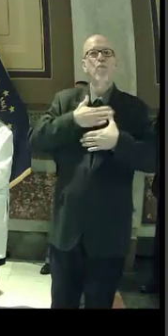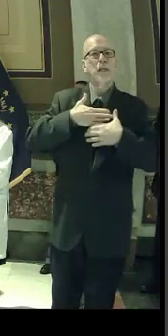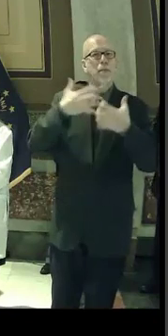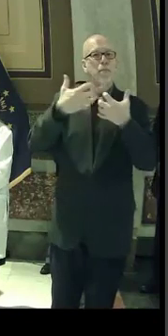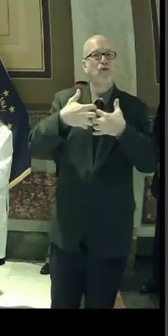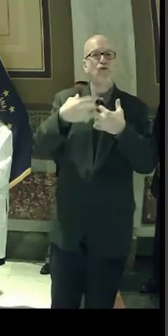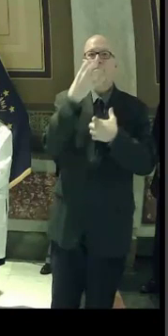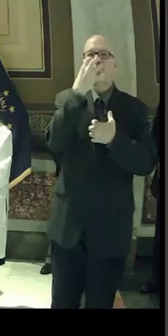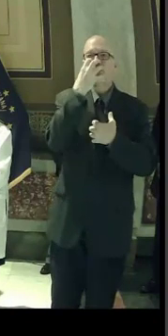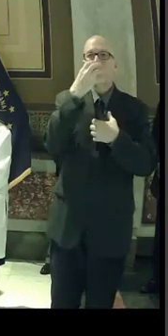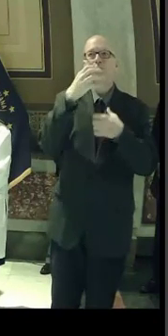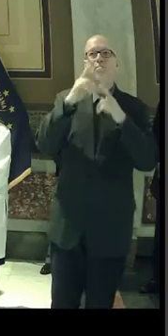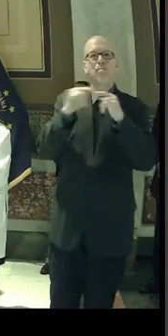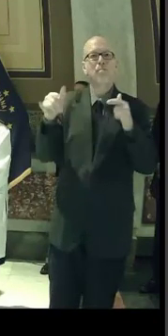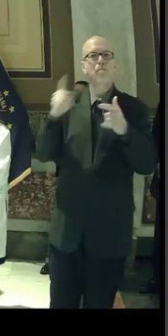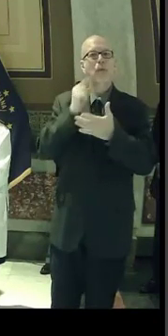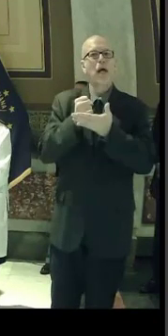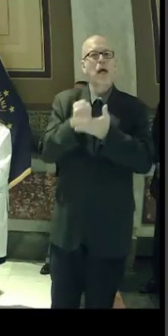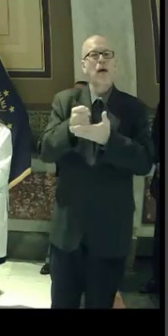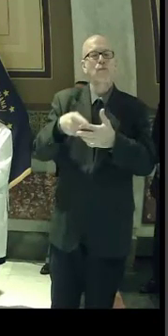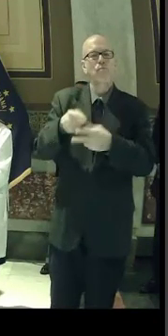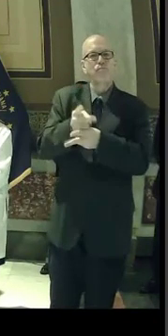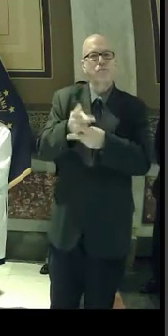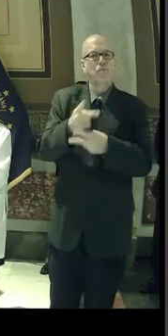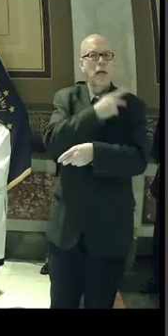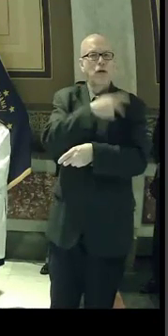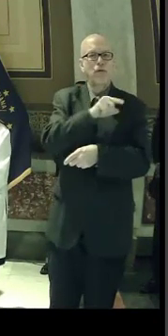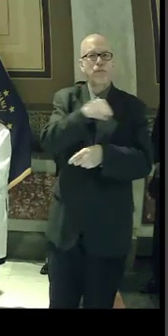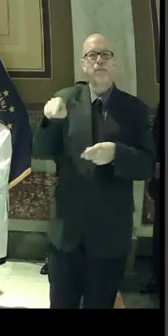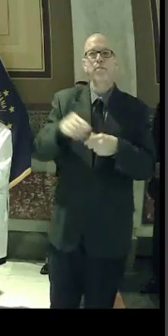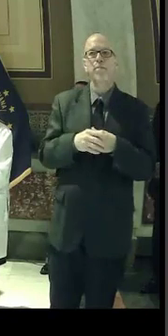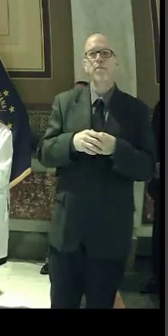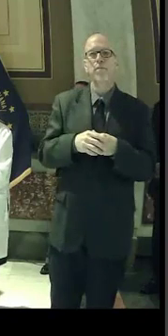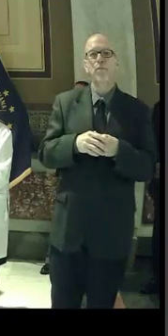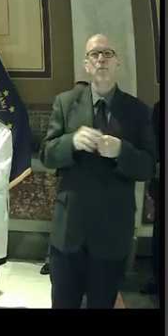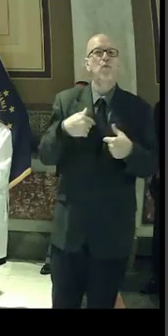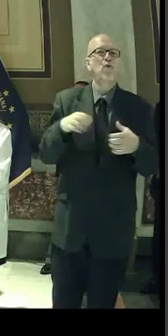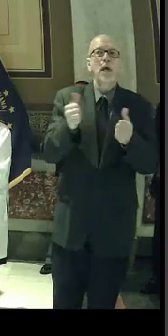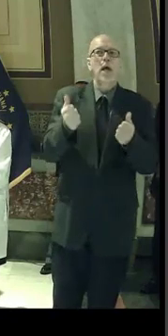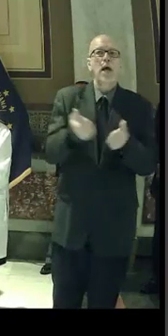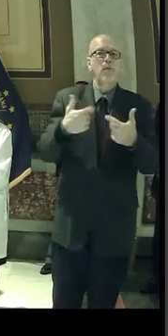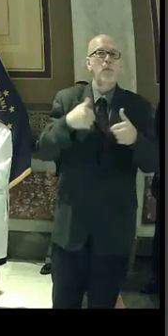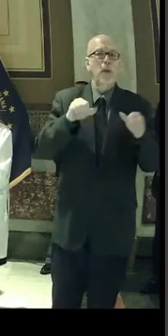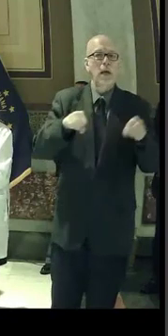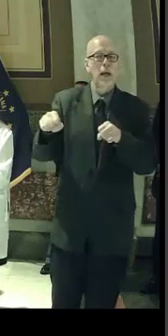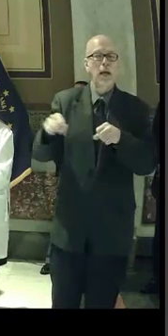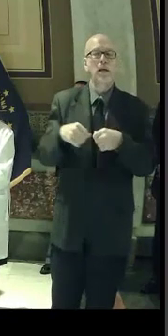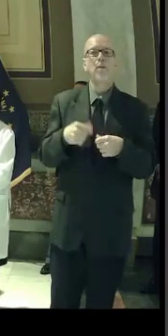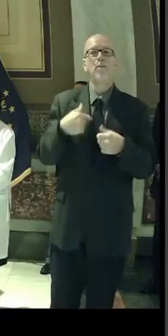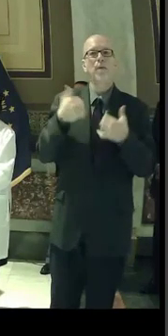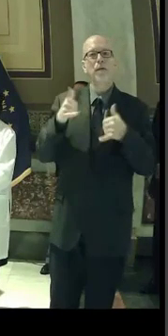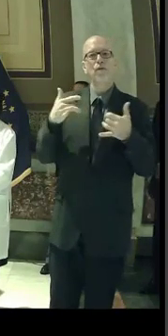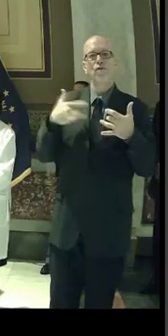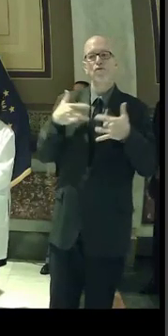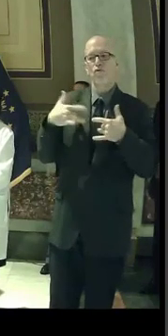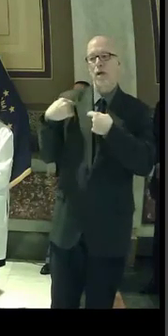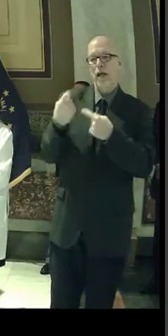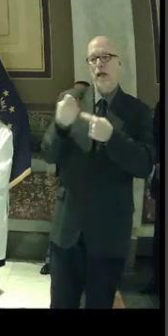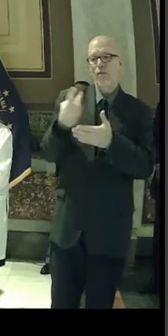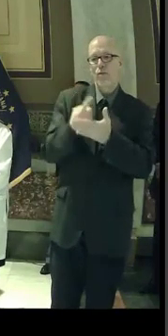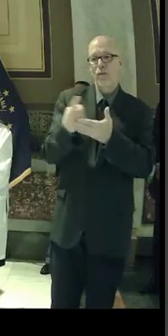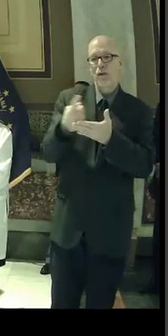normally use in the ORs to take care of these patients. And so we're doing everything we can, but I'm still concerned that in the next couple of weeks,